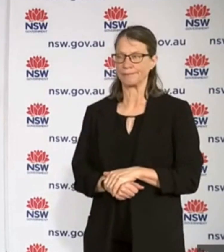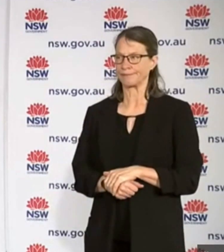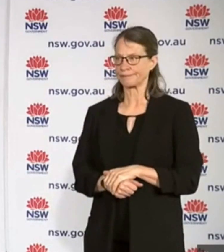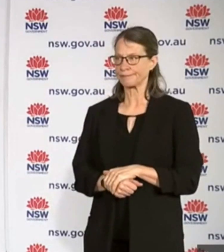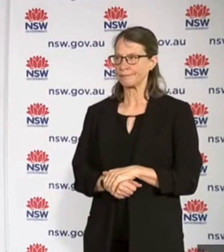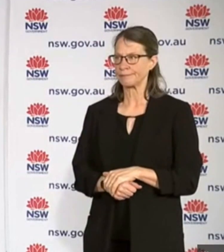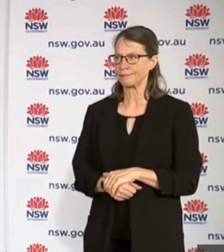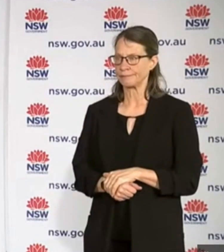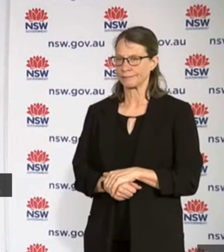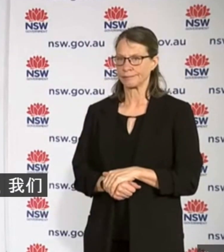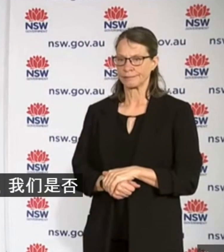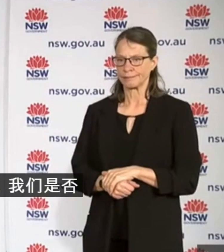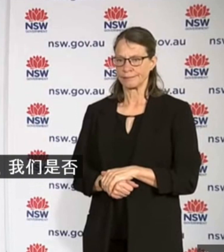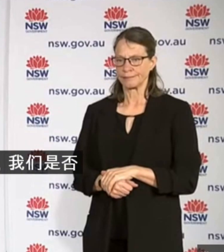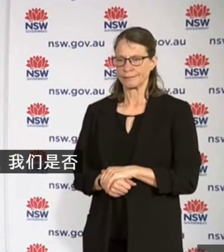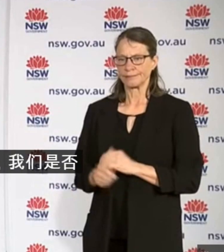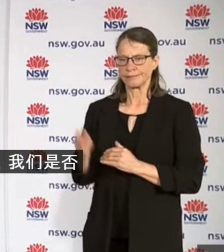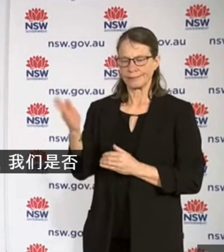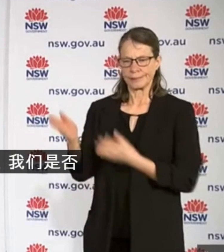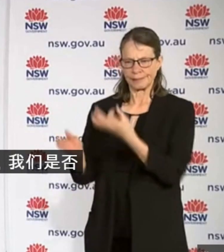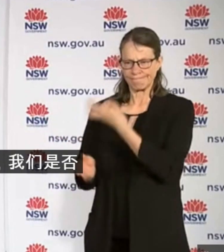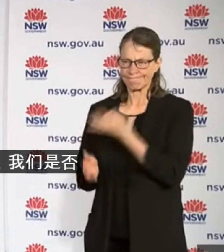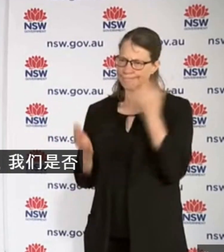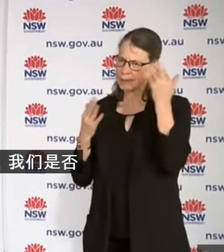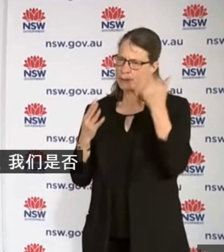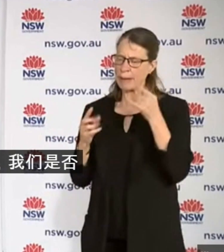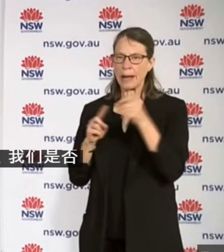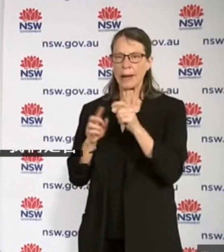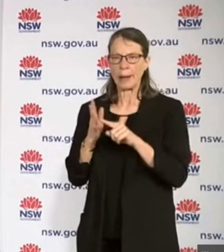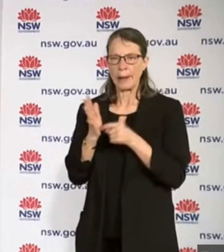dozens of exposure sites in Port Macquarie. Are we considering a lockdown in Port